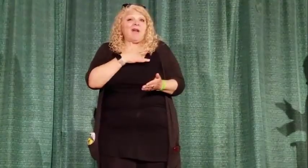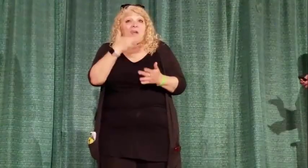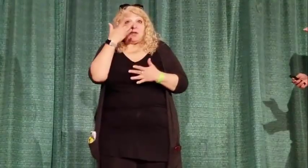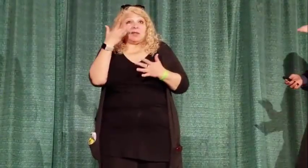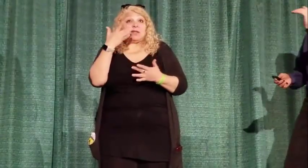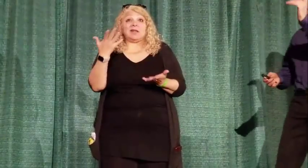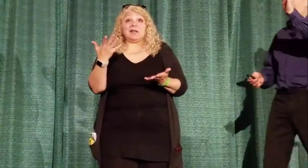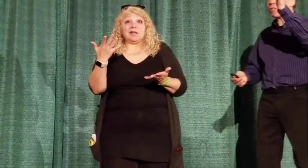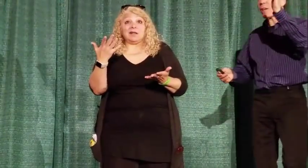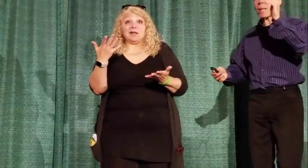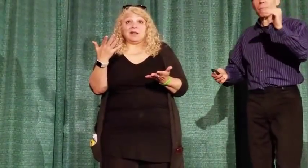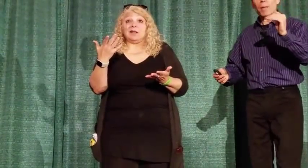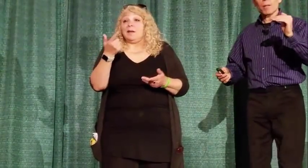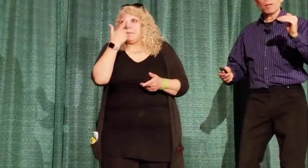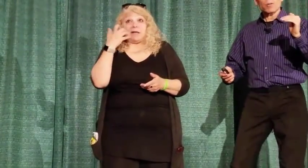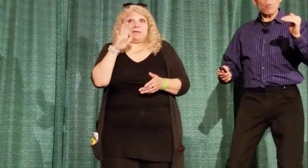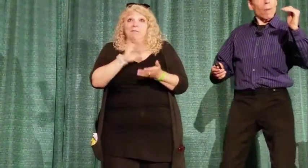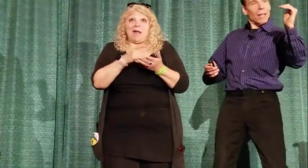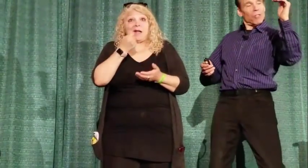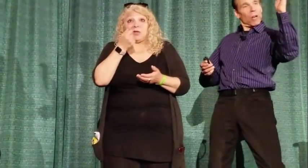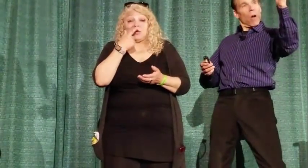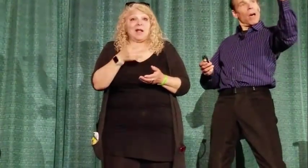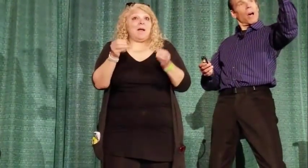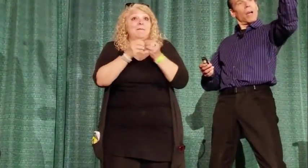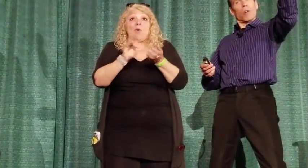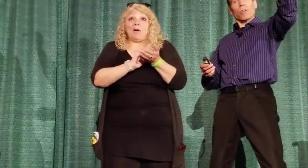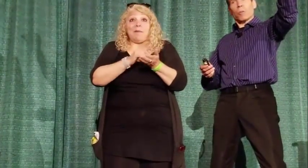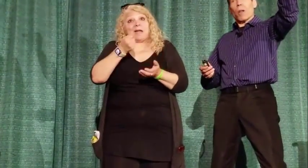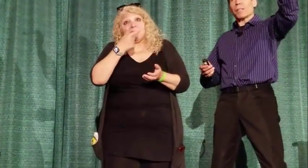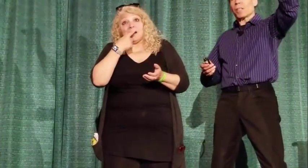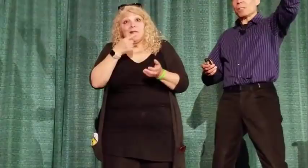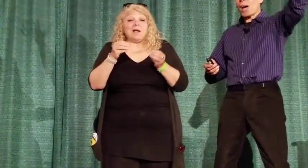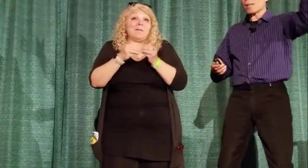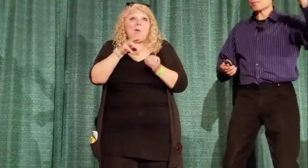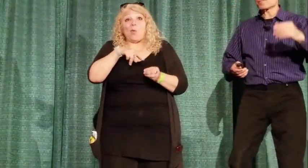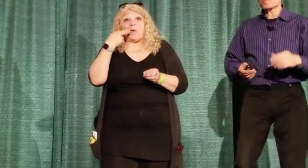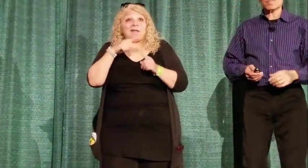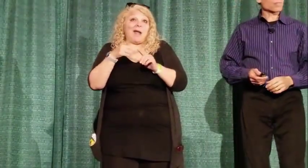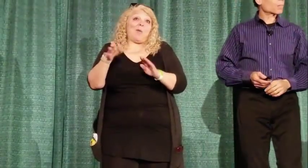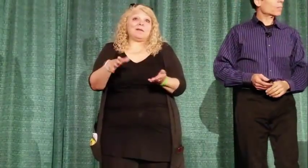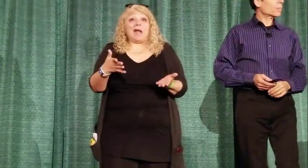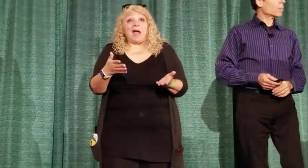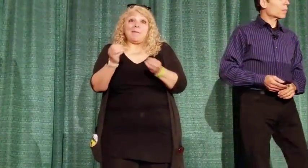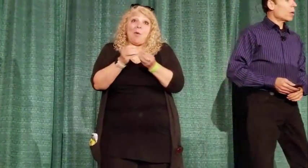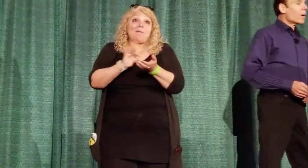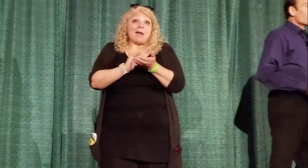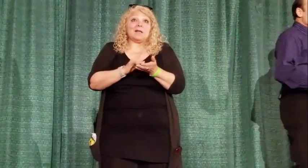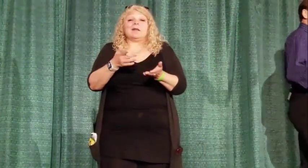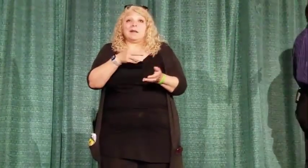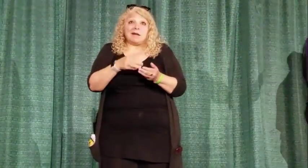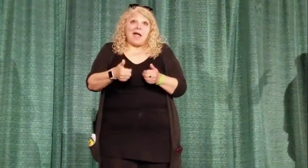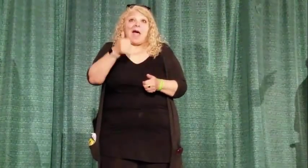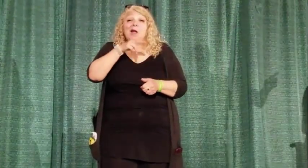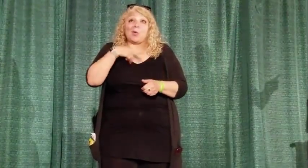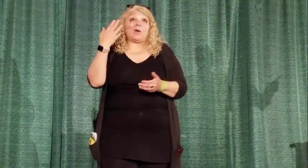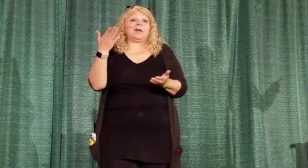in proportion to the amount of medication they're taking. The more medication they're on, the higher the risk, the more likely they're going to die. But anyway, I'm bringing up